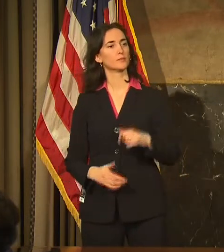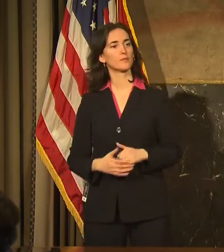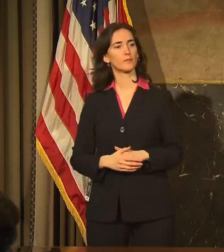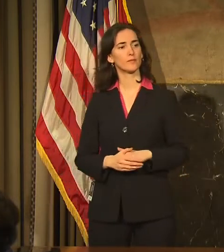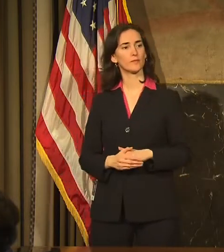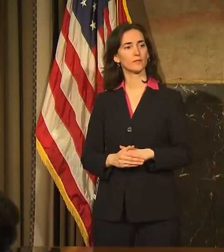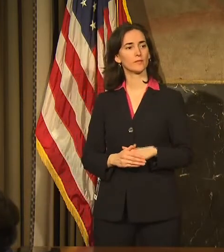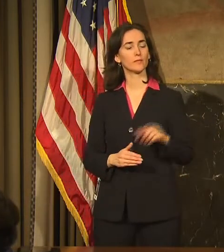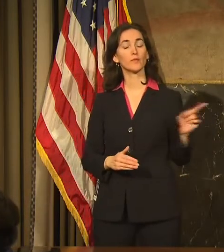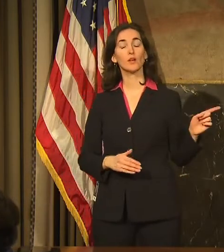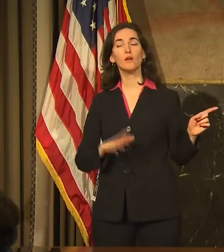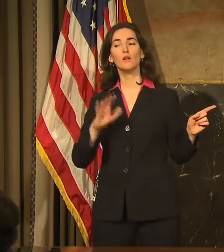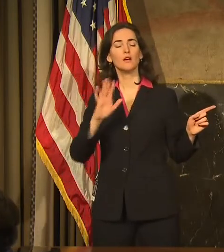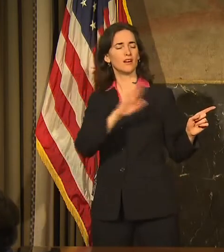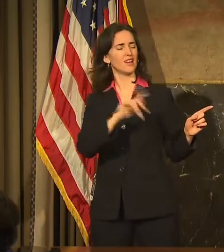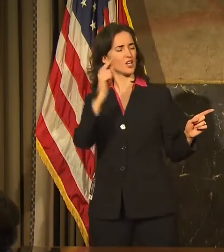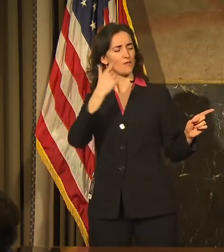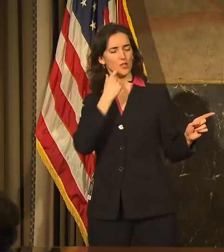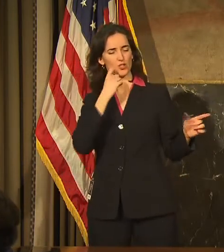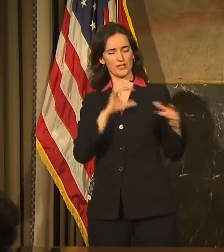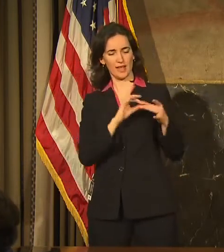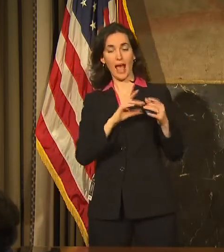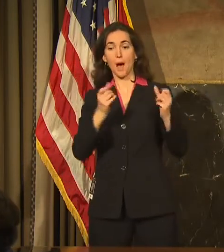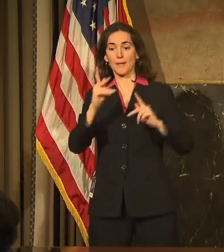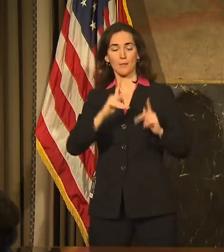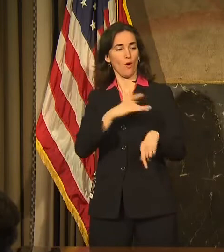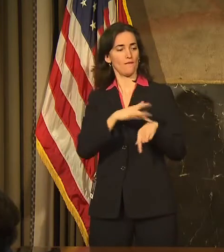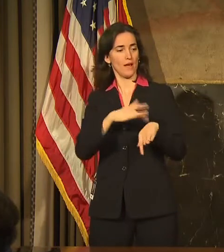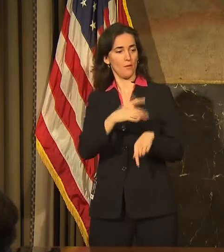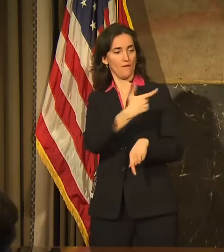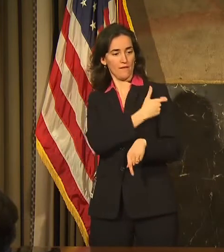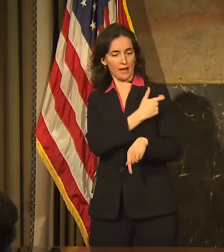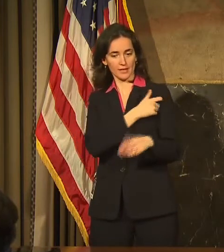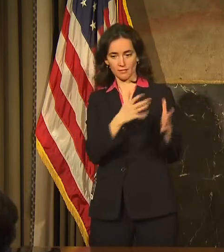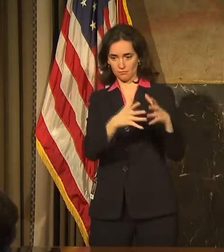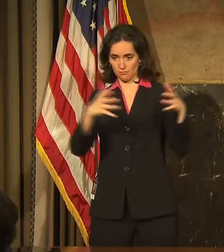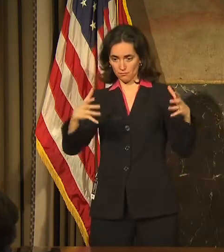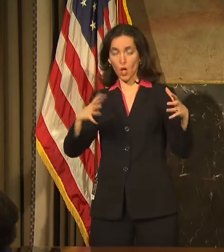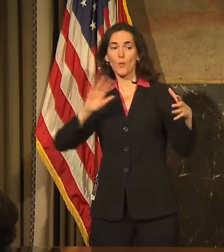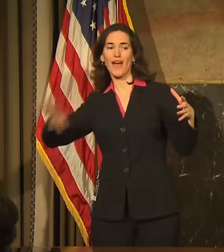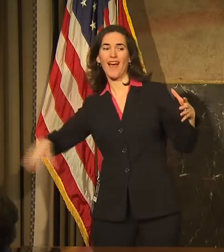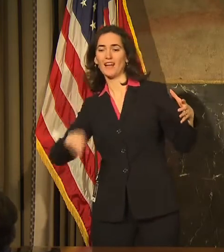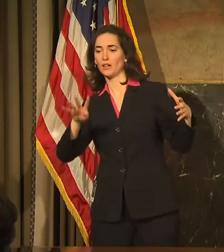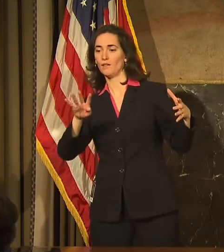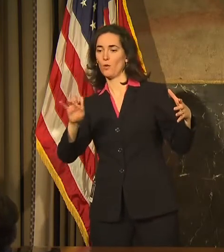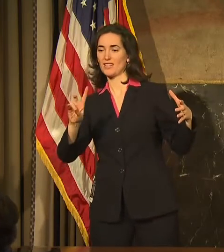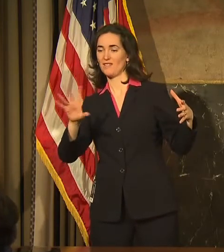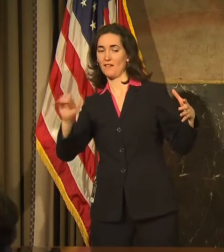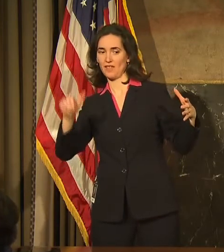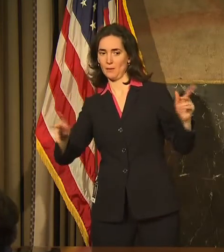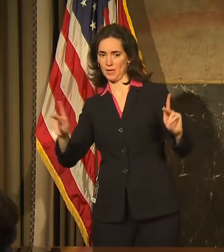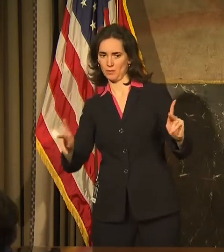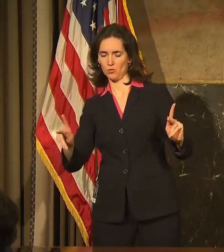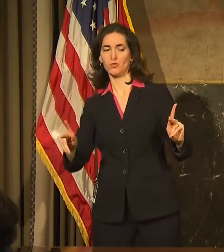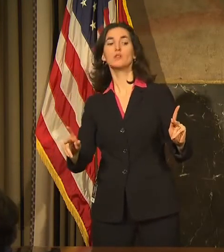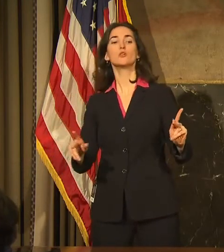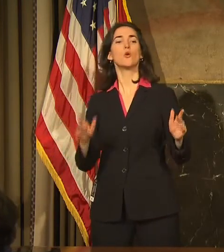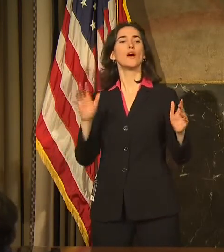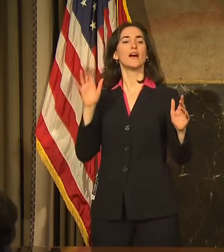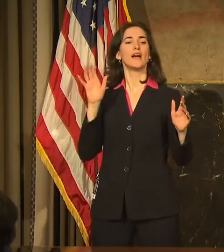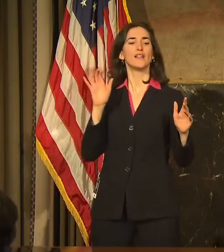475,000 people will be added from, including teachers and school staff. So is that just the teachers and school staff, or is that the entire